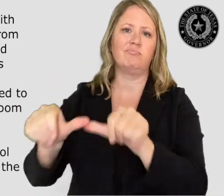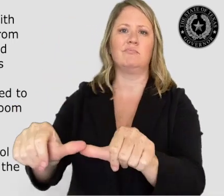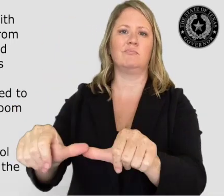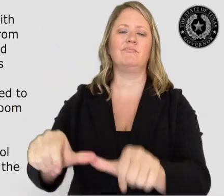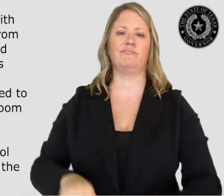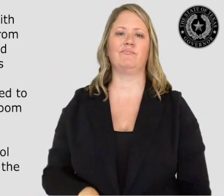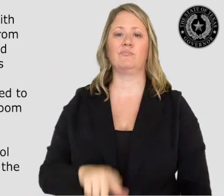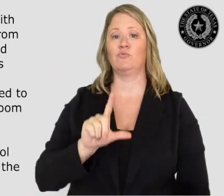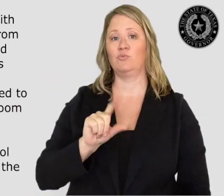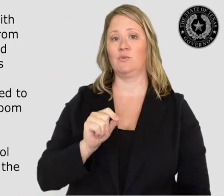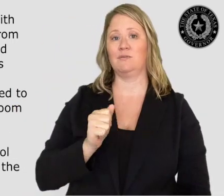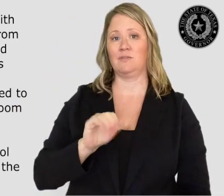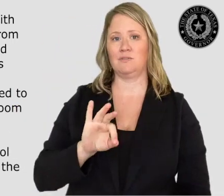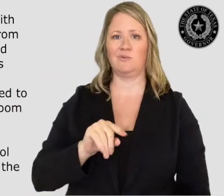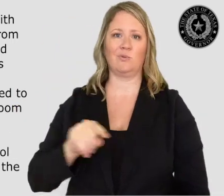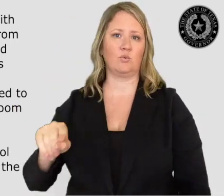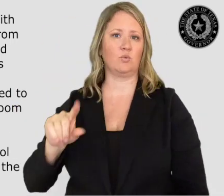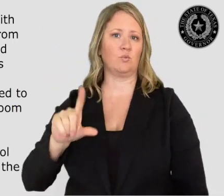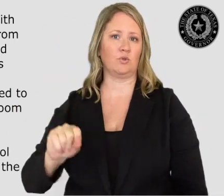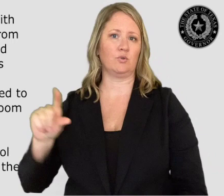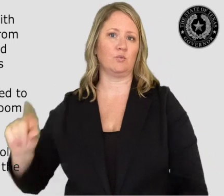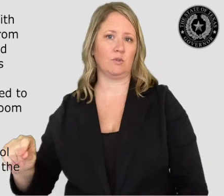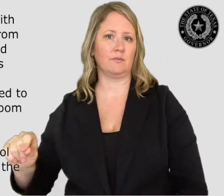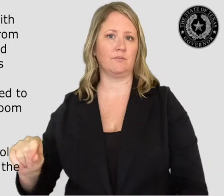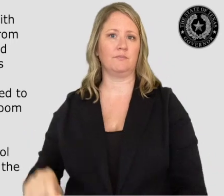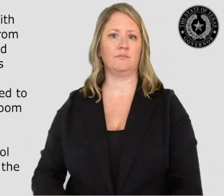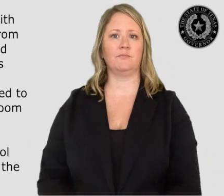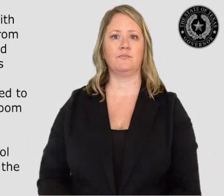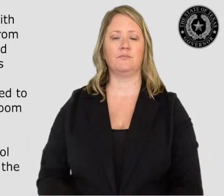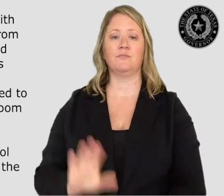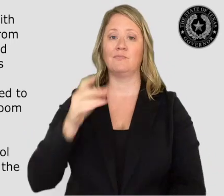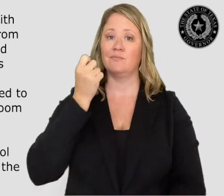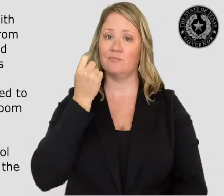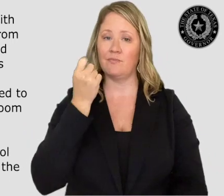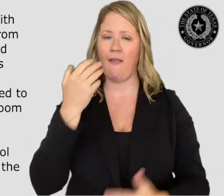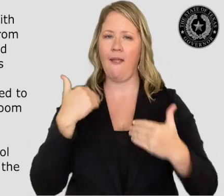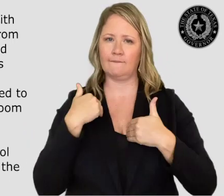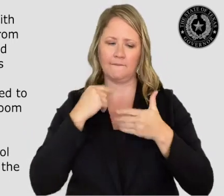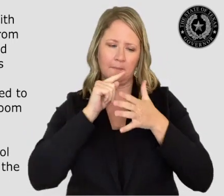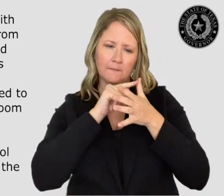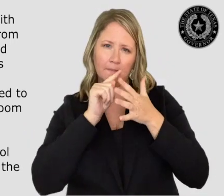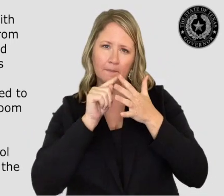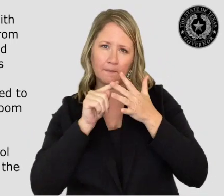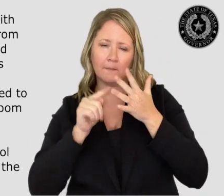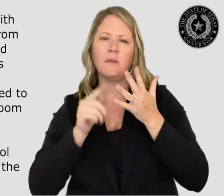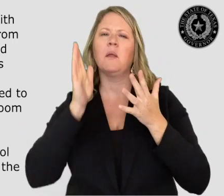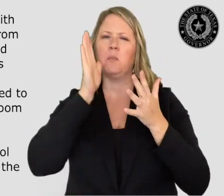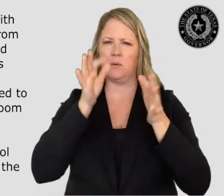students for the 2019-2020 school year, except for the following.